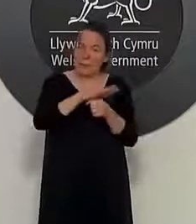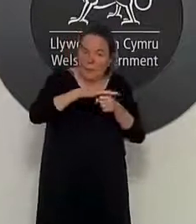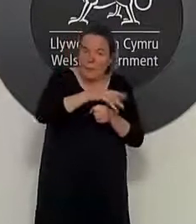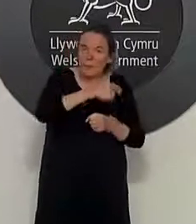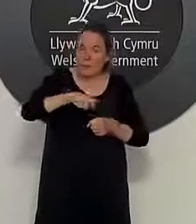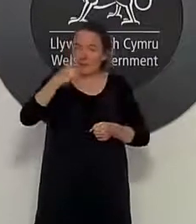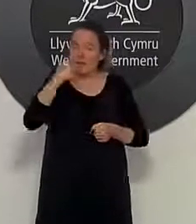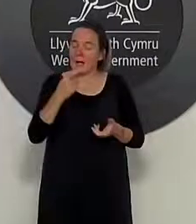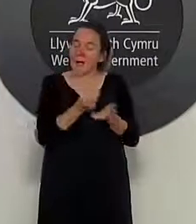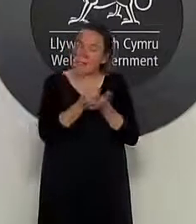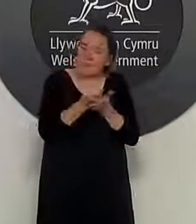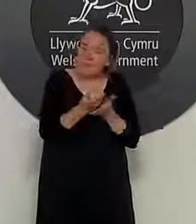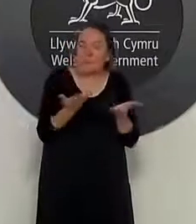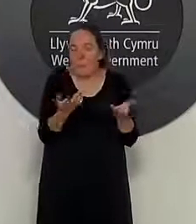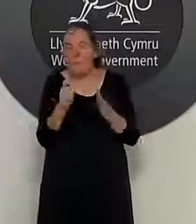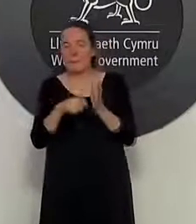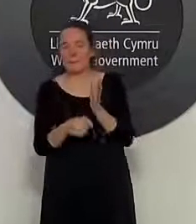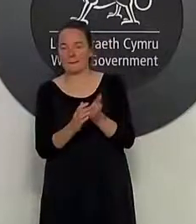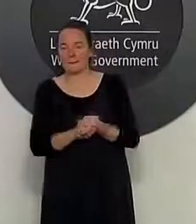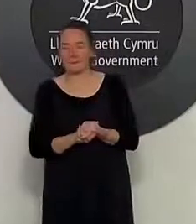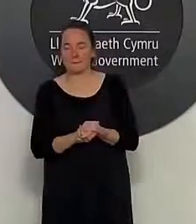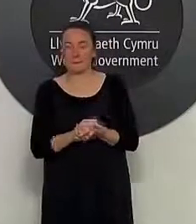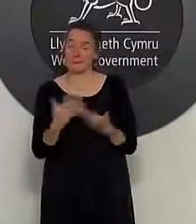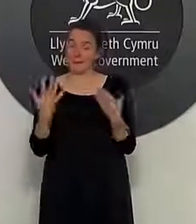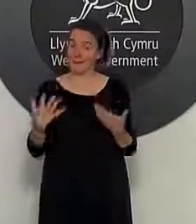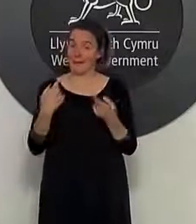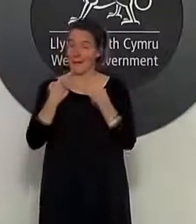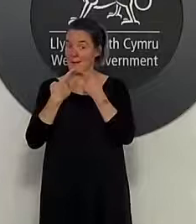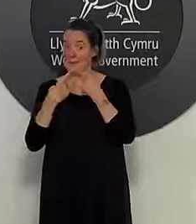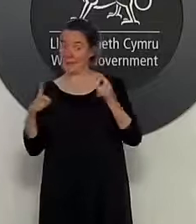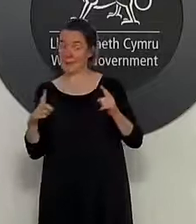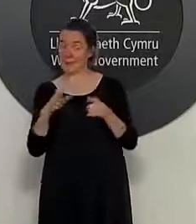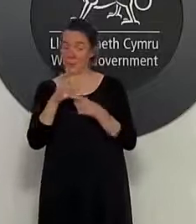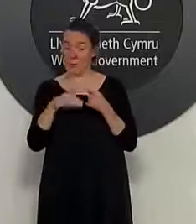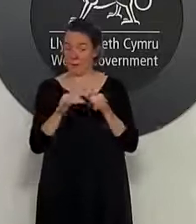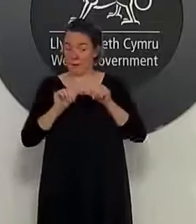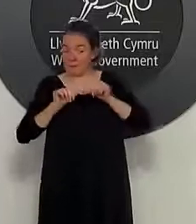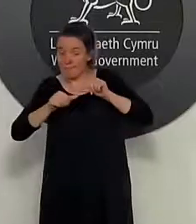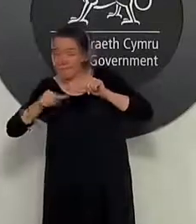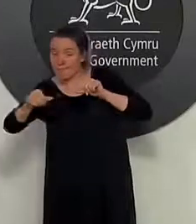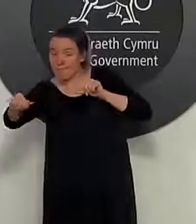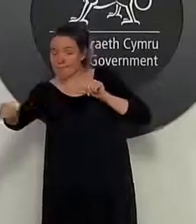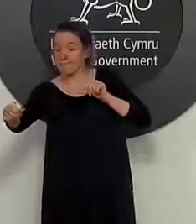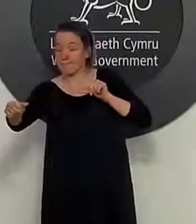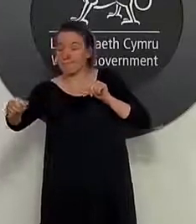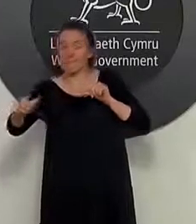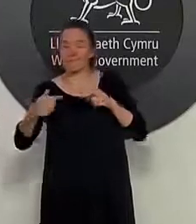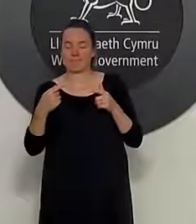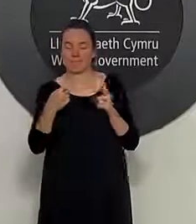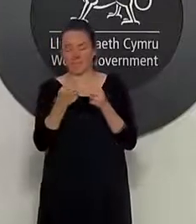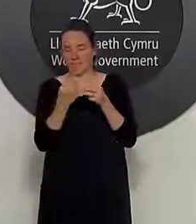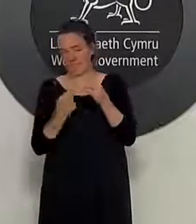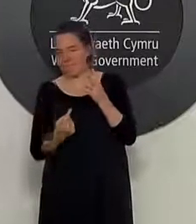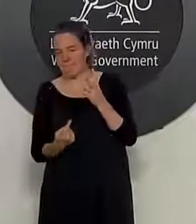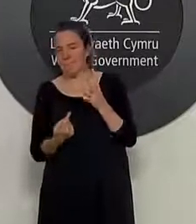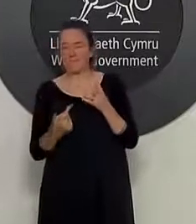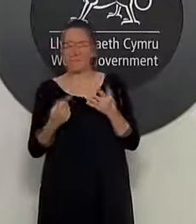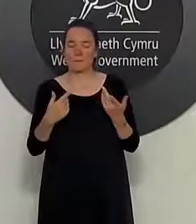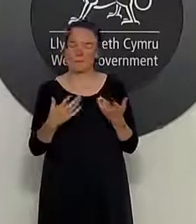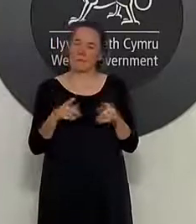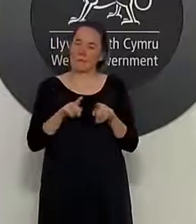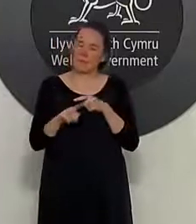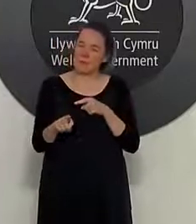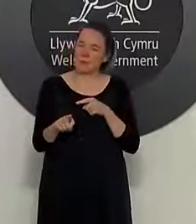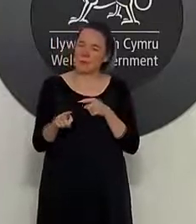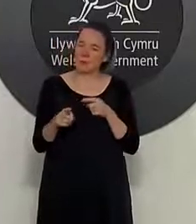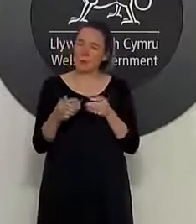buy. Today, we're announcing the way forward and the package of measures that will together begin to address the injustices